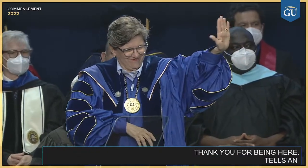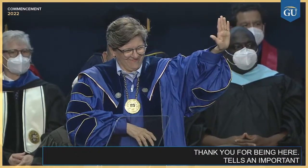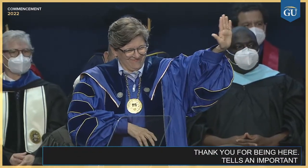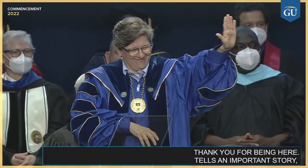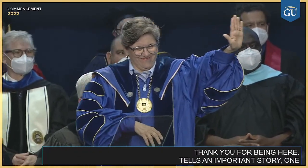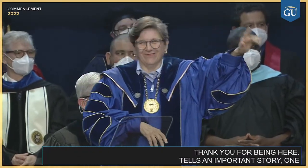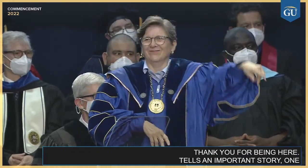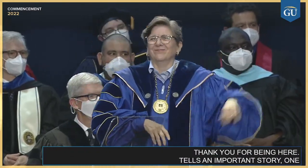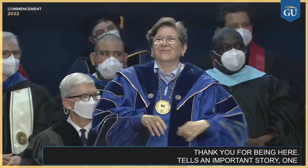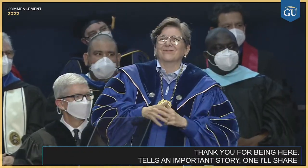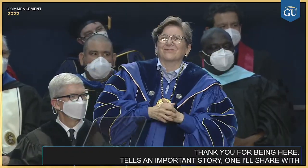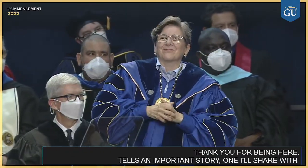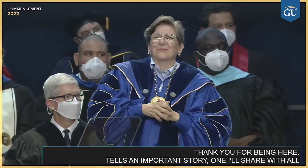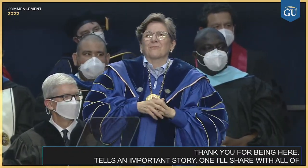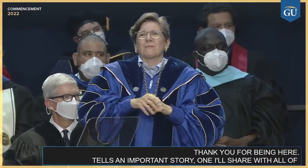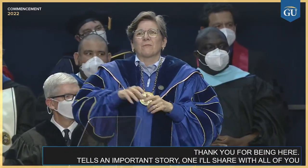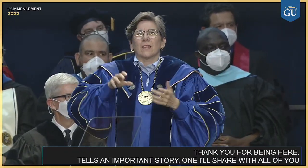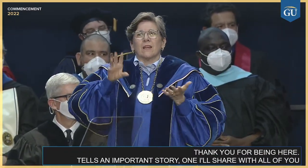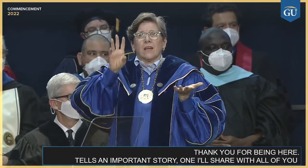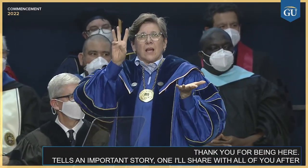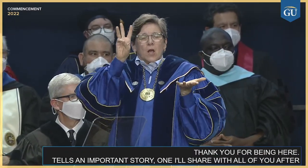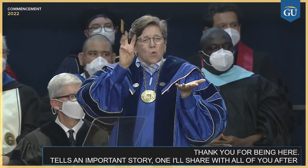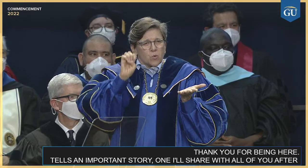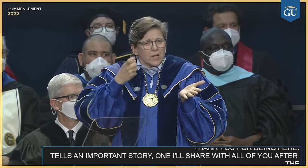audience. It's great to see you.